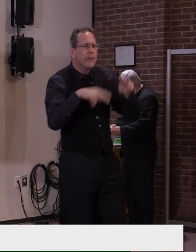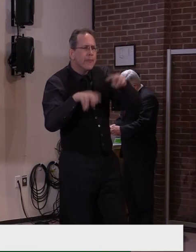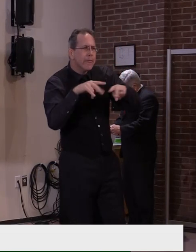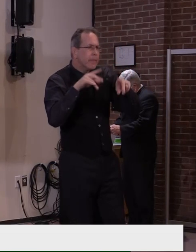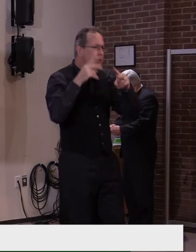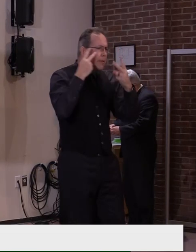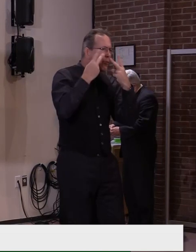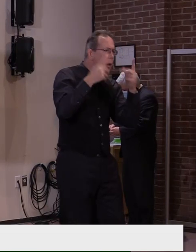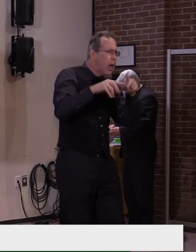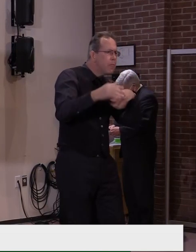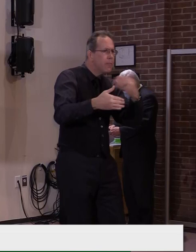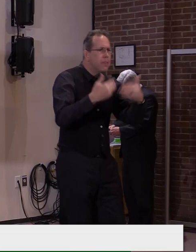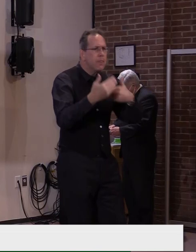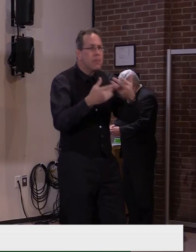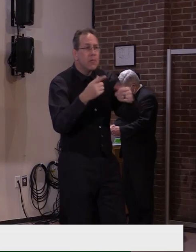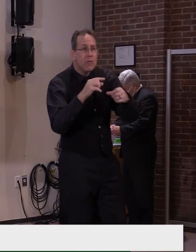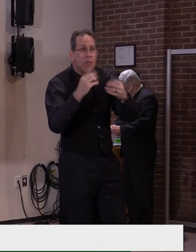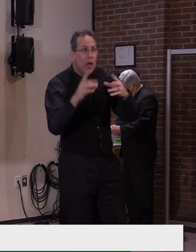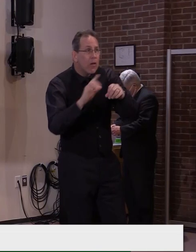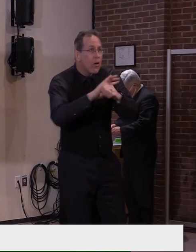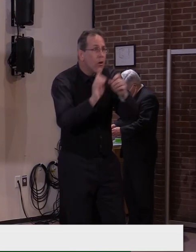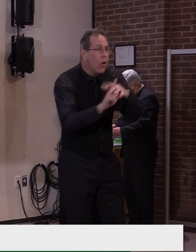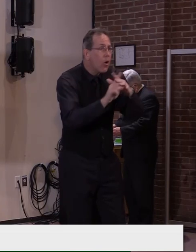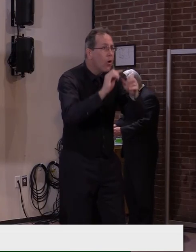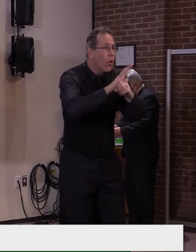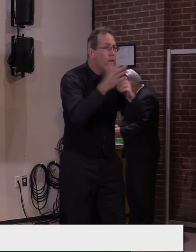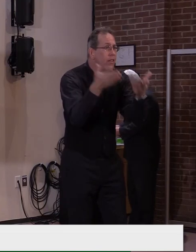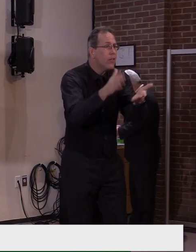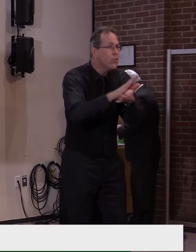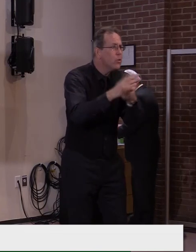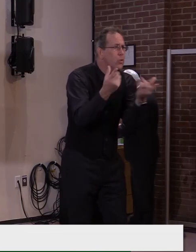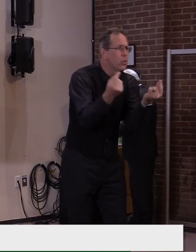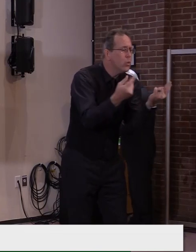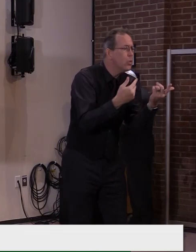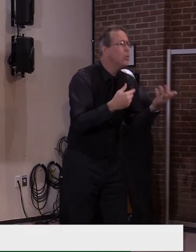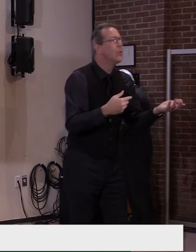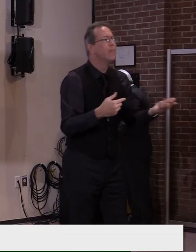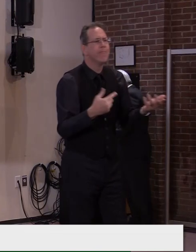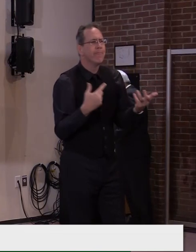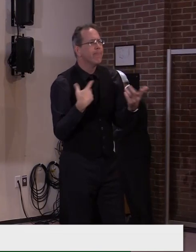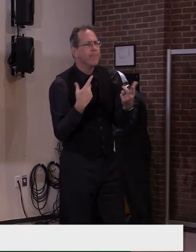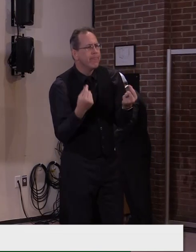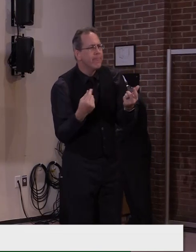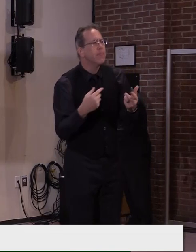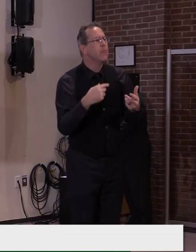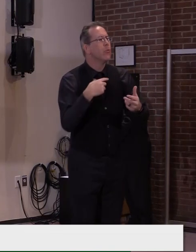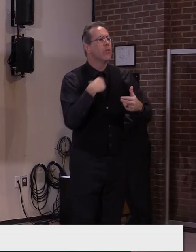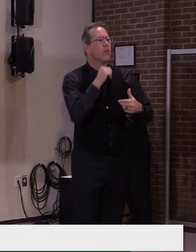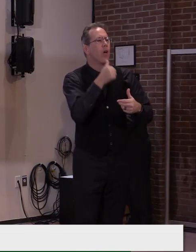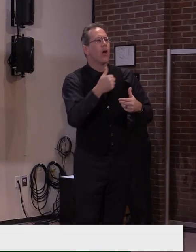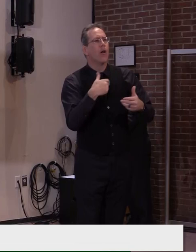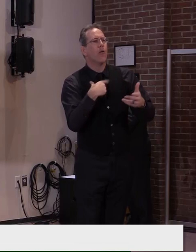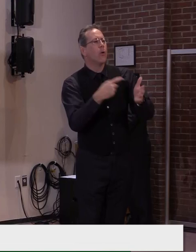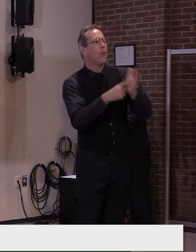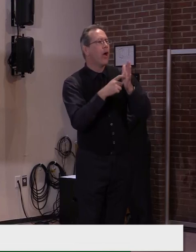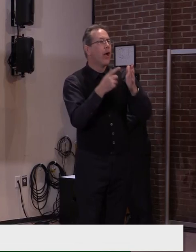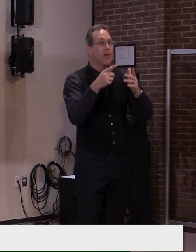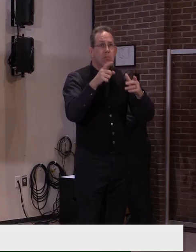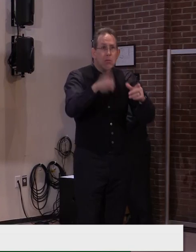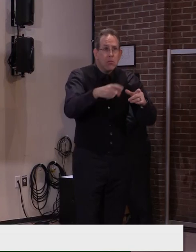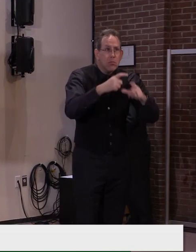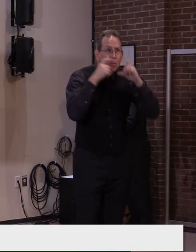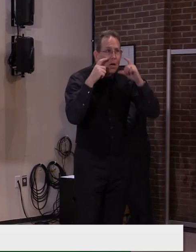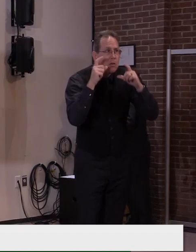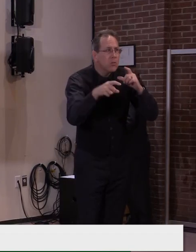will be pushing back the implementation of our recommendation for not requiring masks in a school when the student vaccination rate is greater than